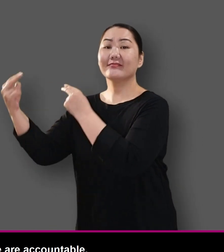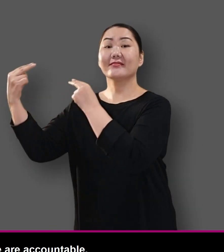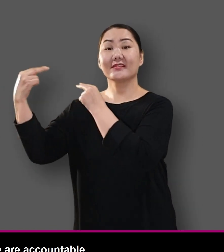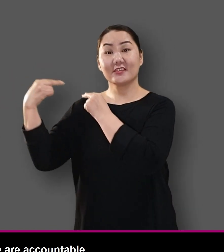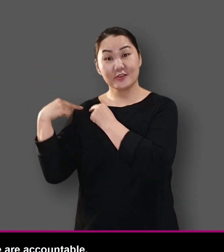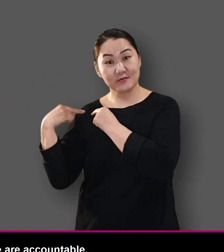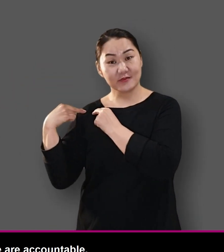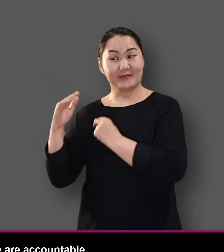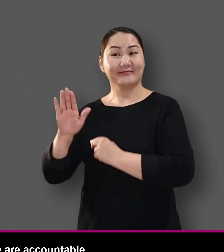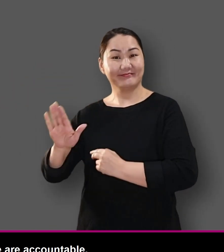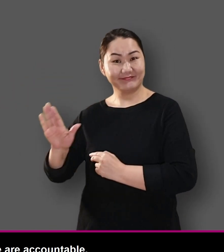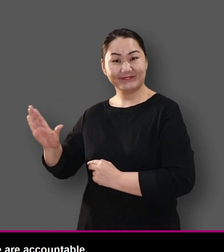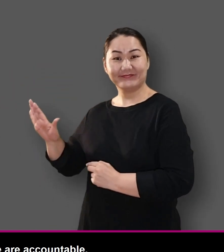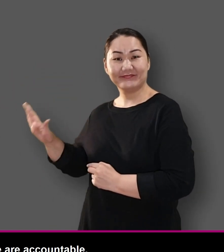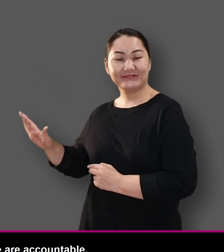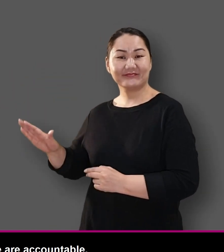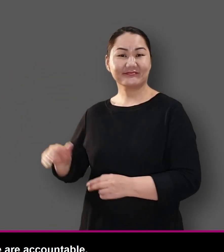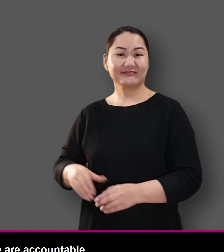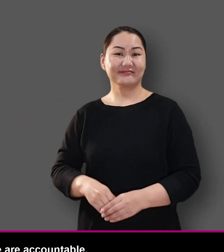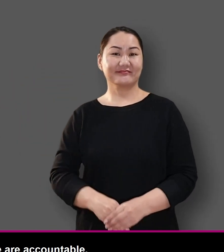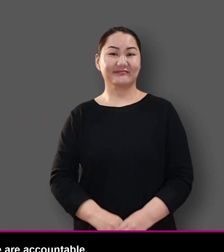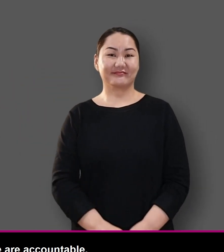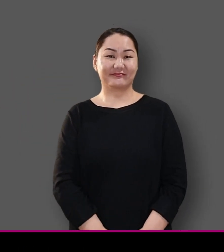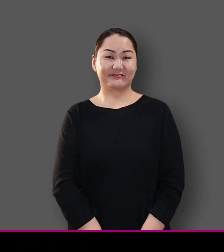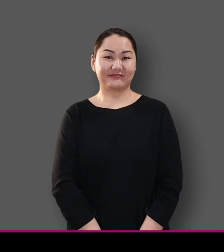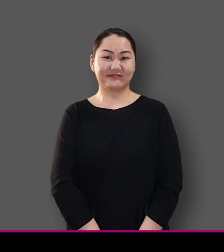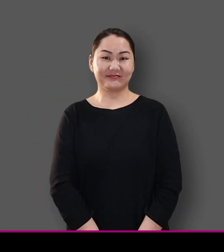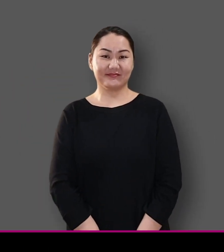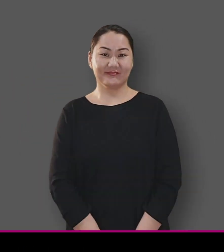whom we are accountable.